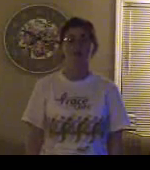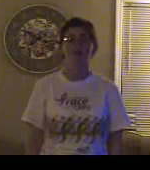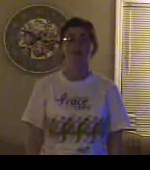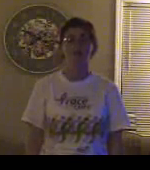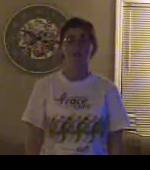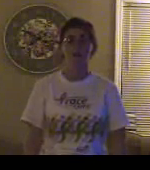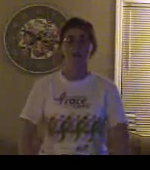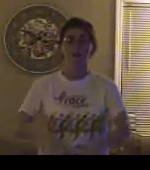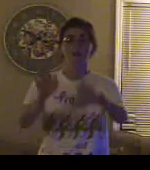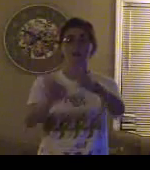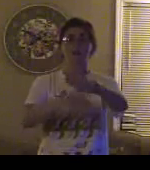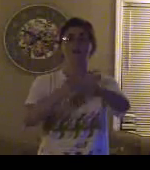people